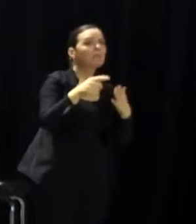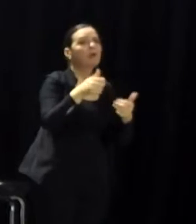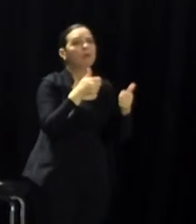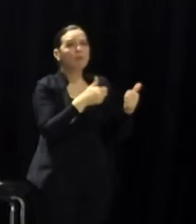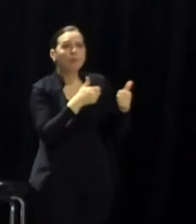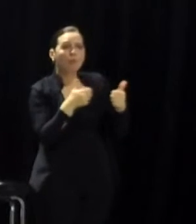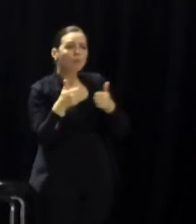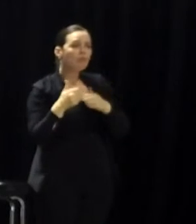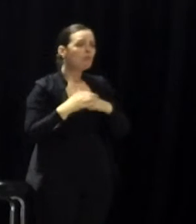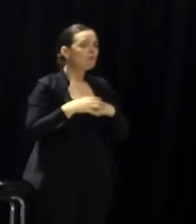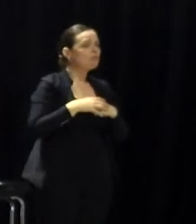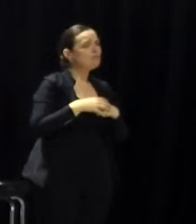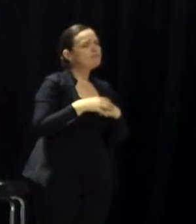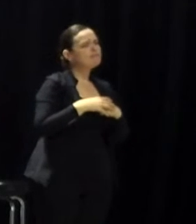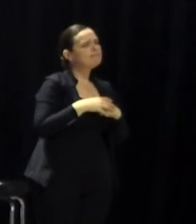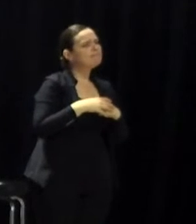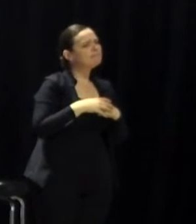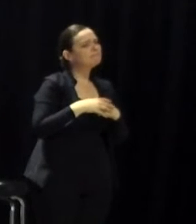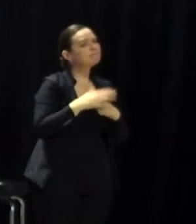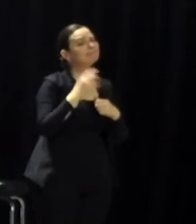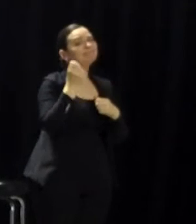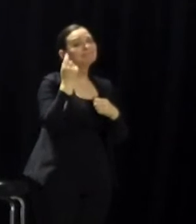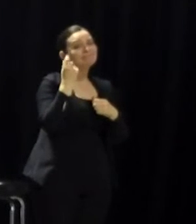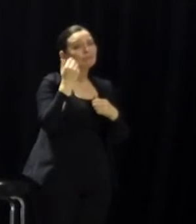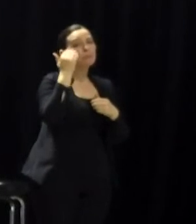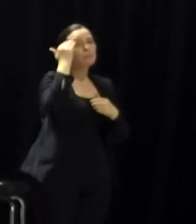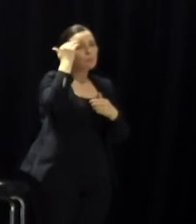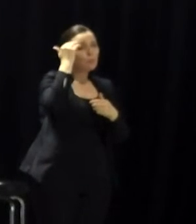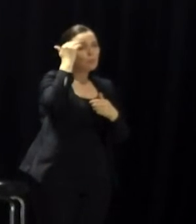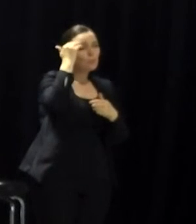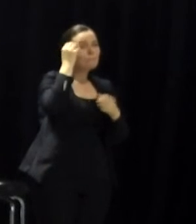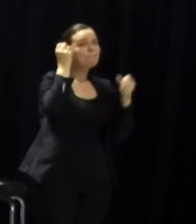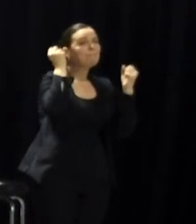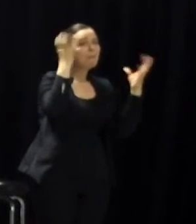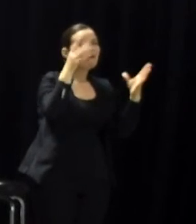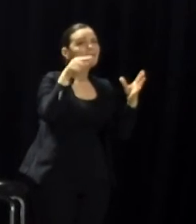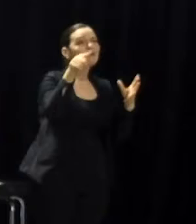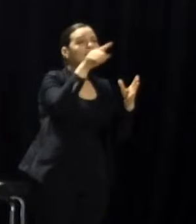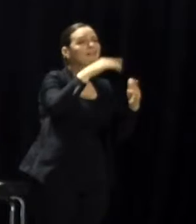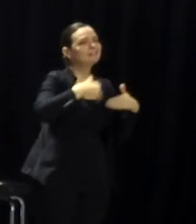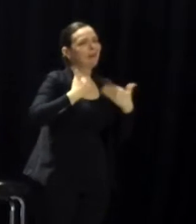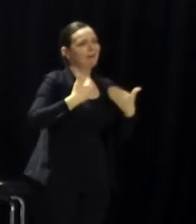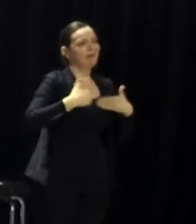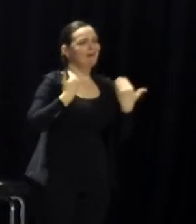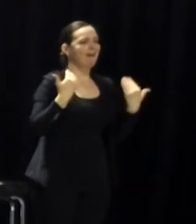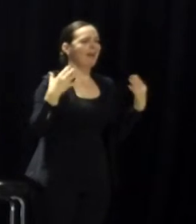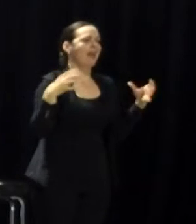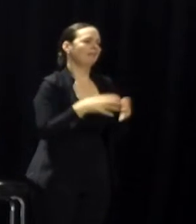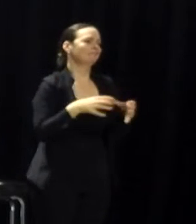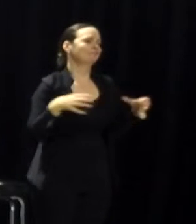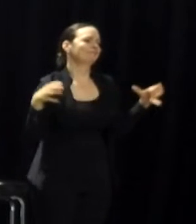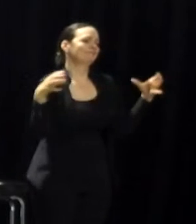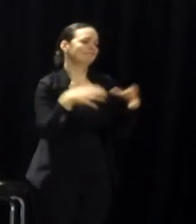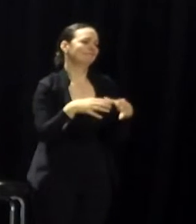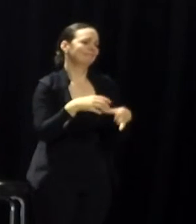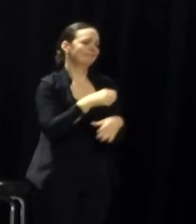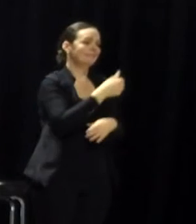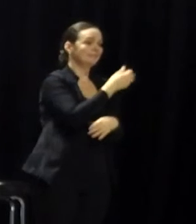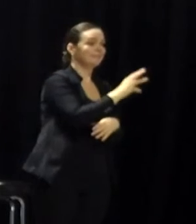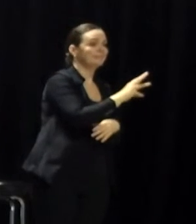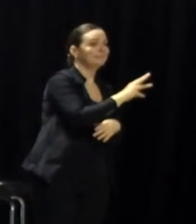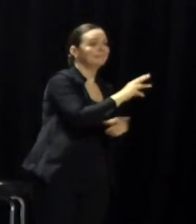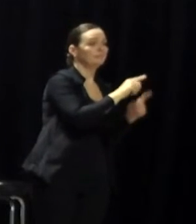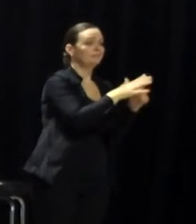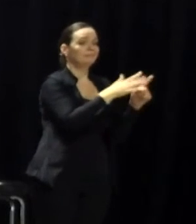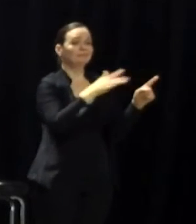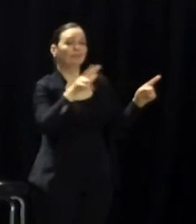If you look at our 17 to 35 demographic, it's been about 30% of our cases. It popped to 35 last week. It might even be a little